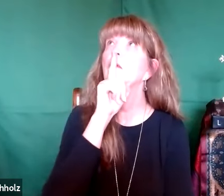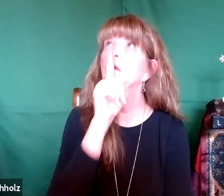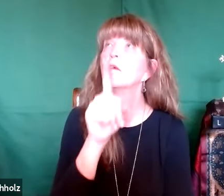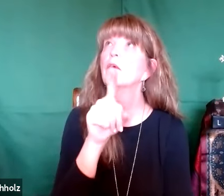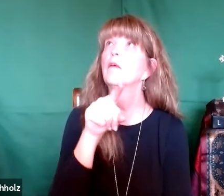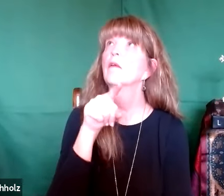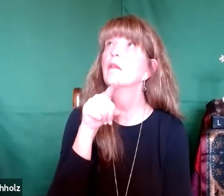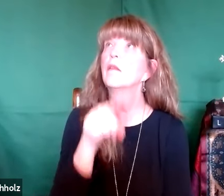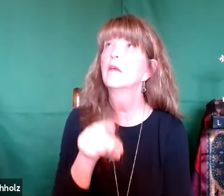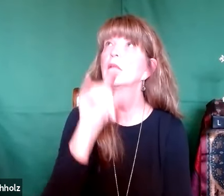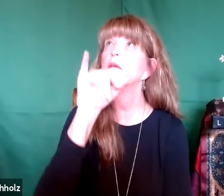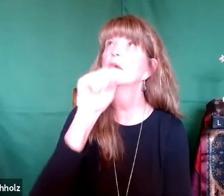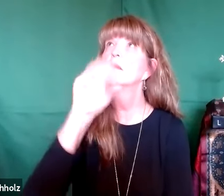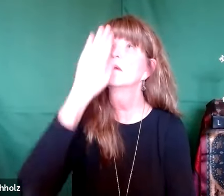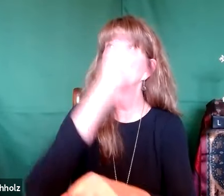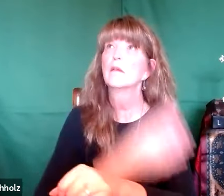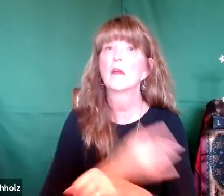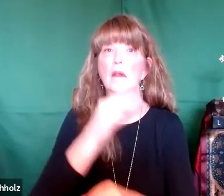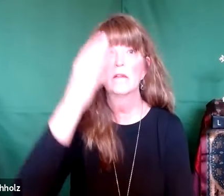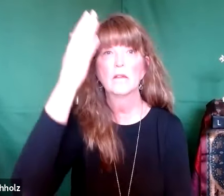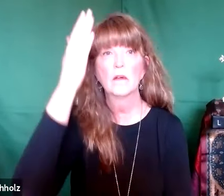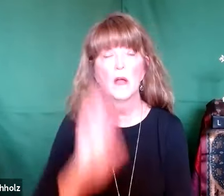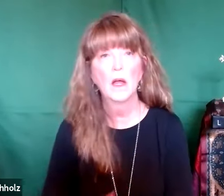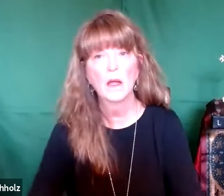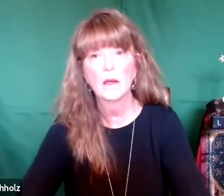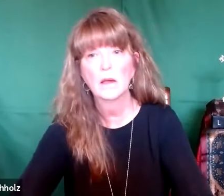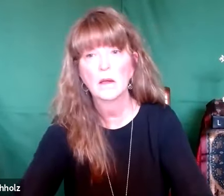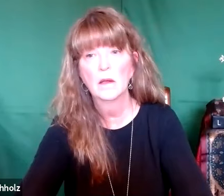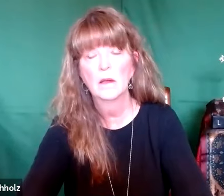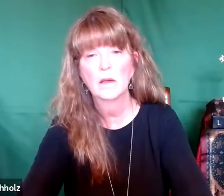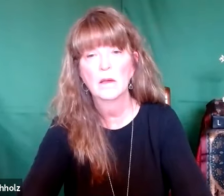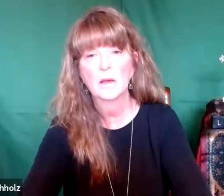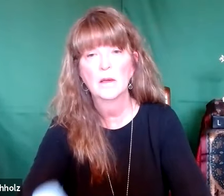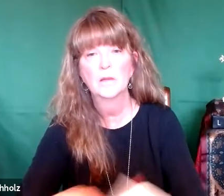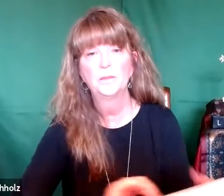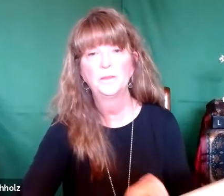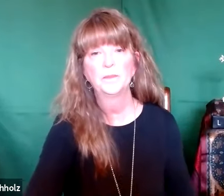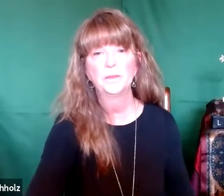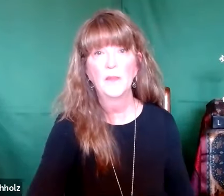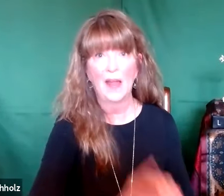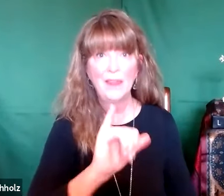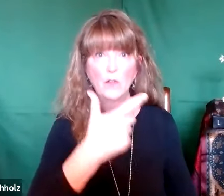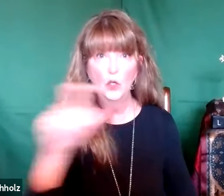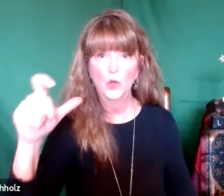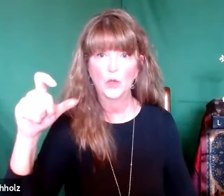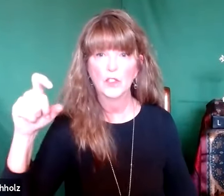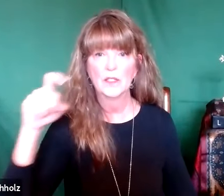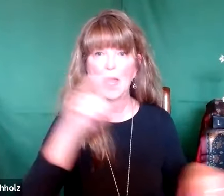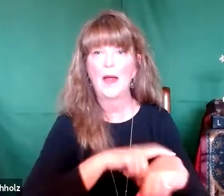looked up and said, "For sure, this man is the Son of God."